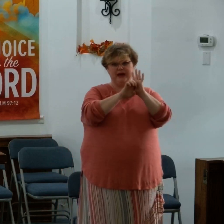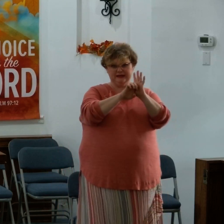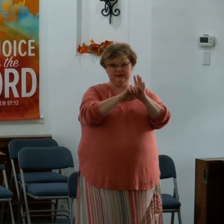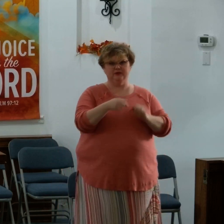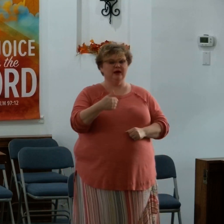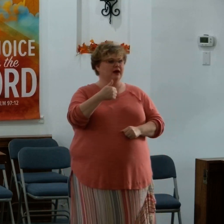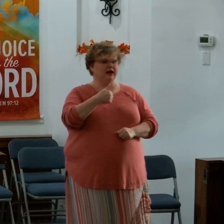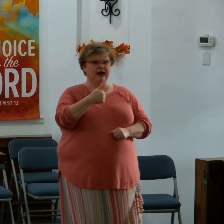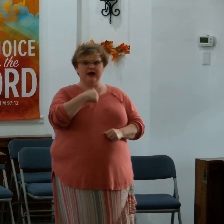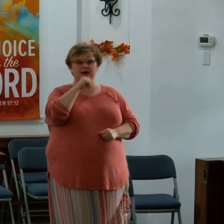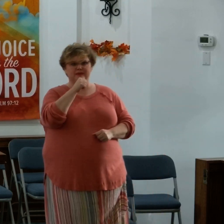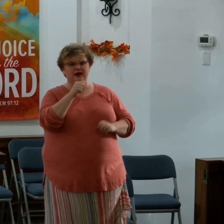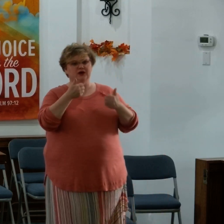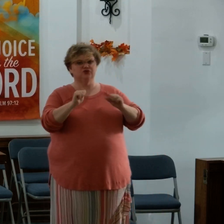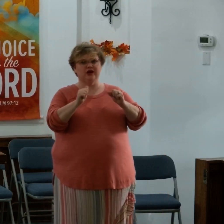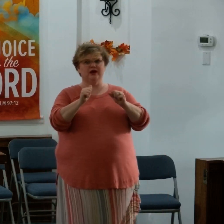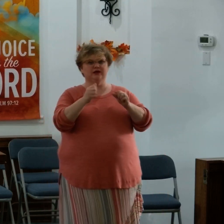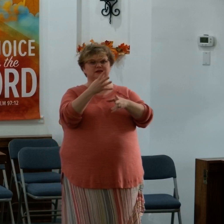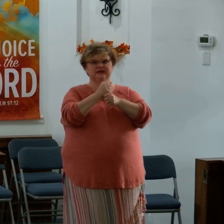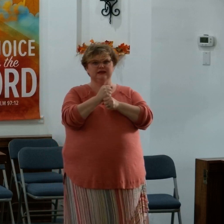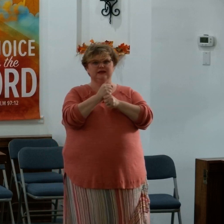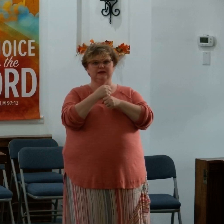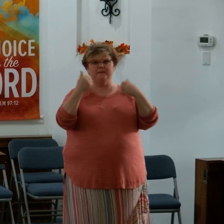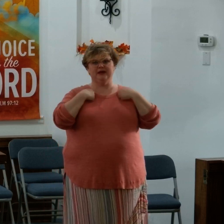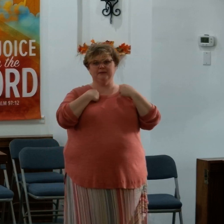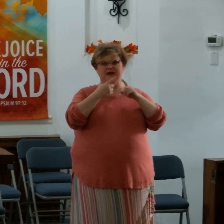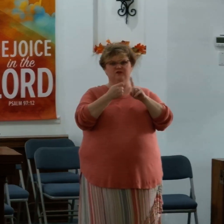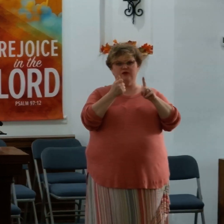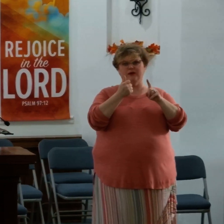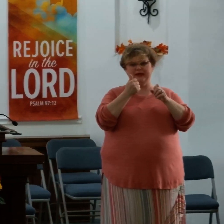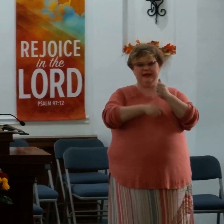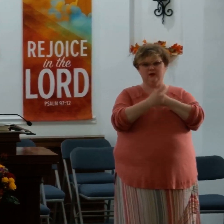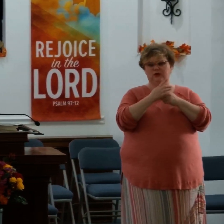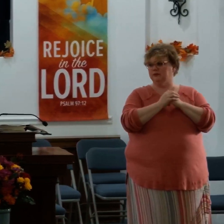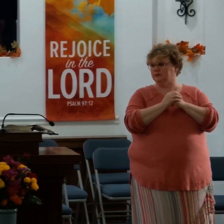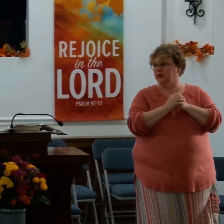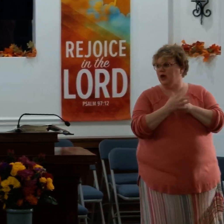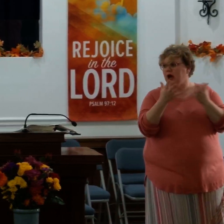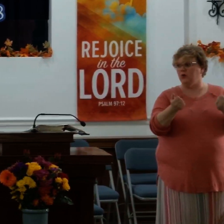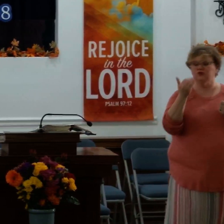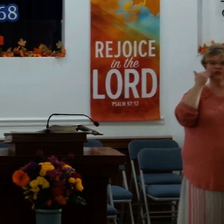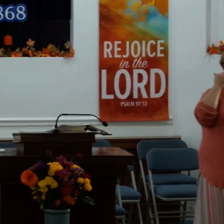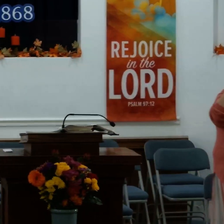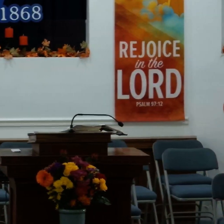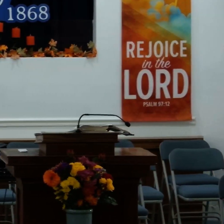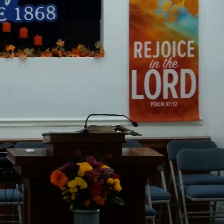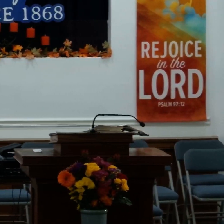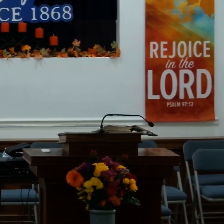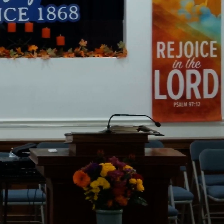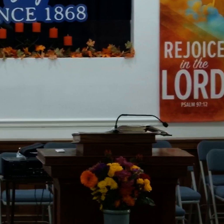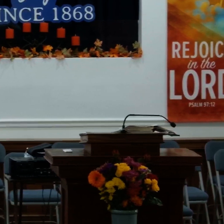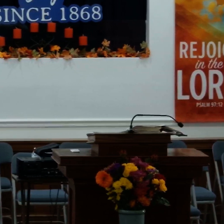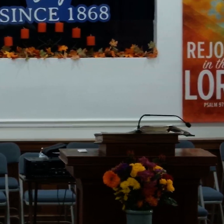any backpats from anybody, so don't the first one of you go there, but I do want you to know that every time I find a check in the pastor's